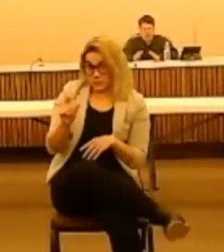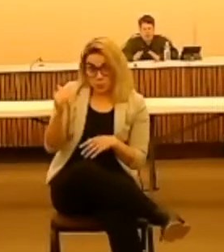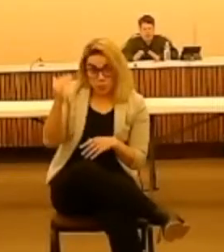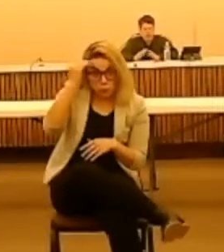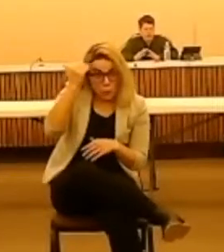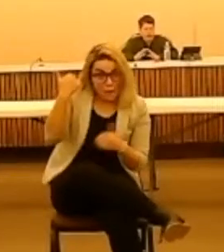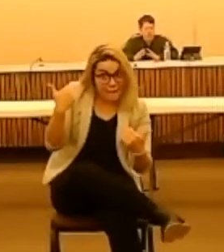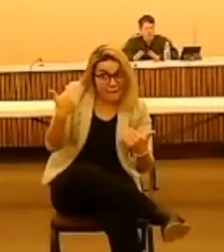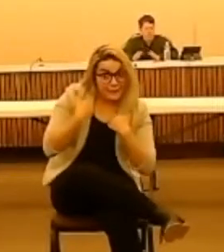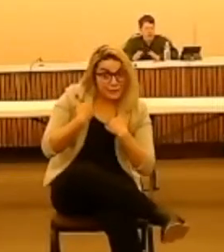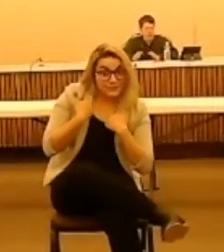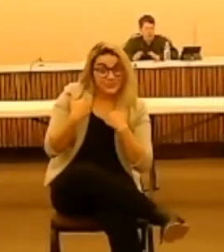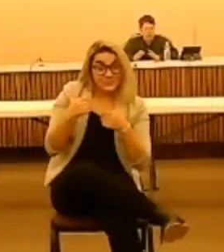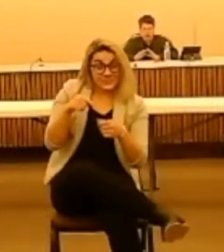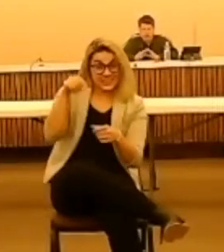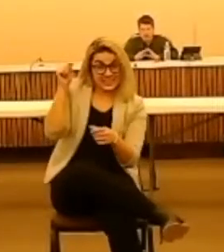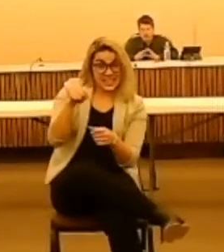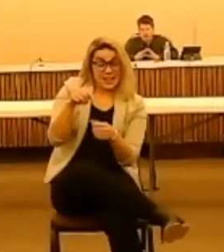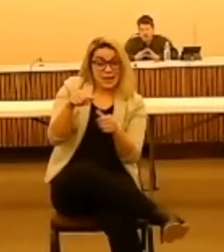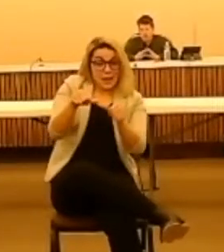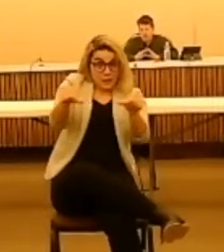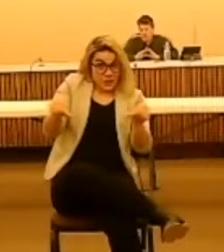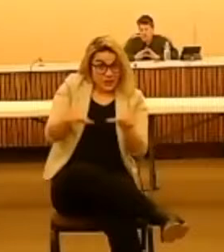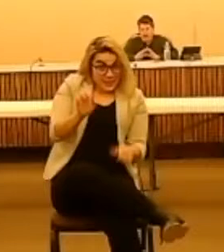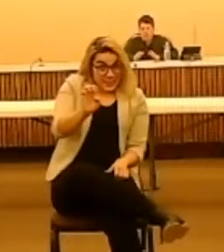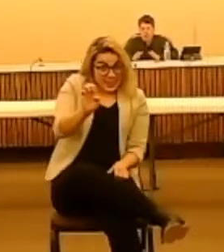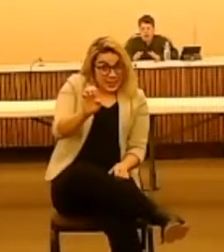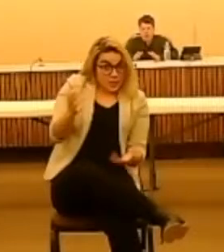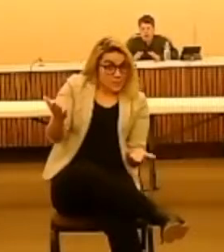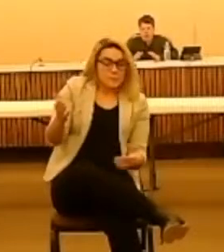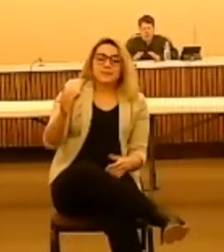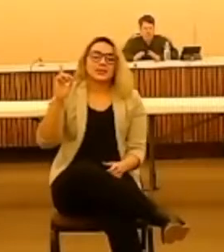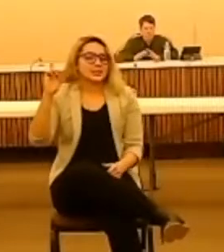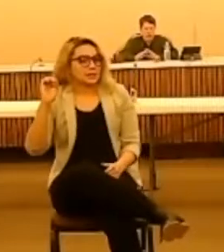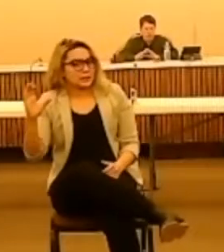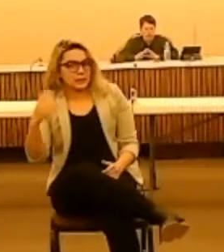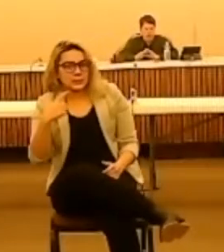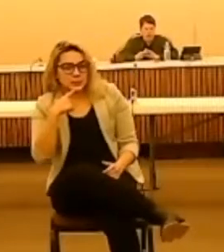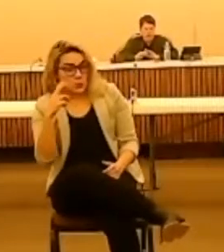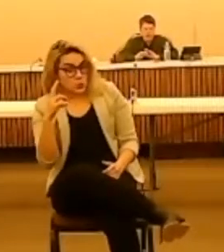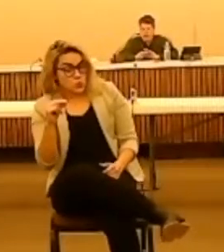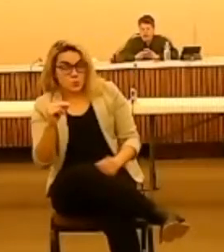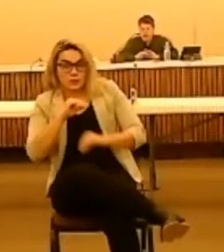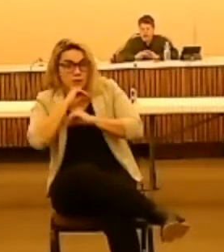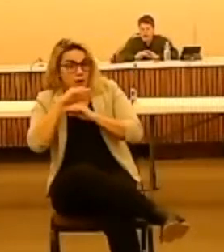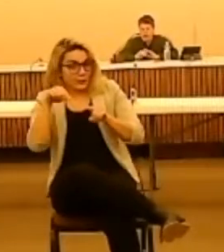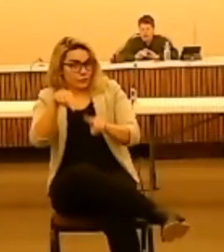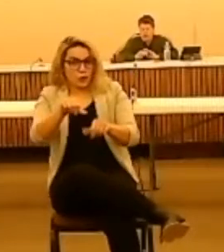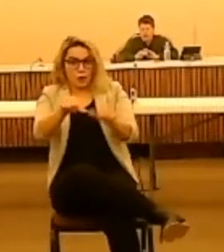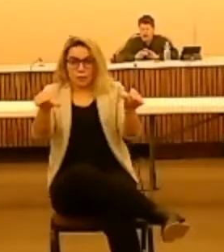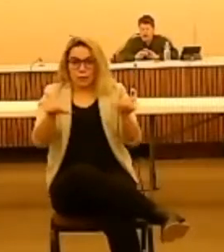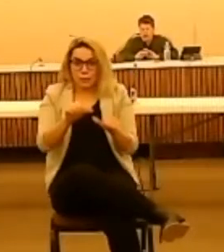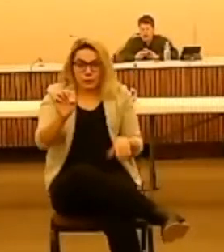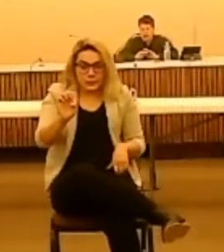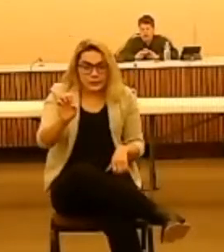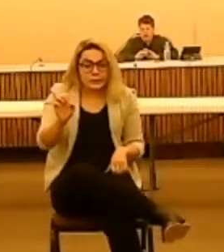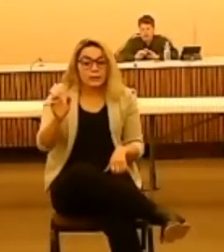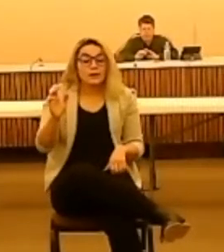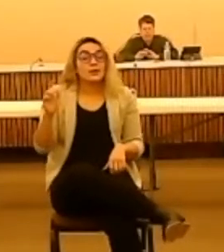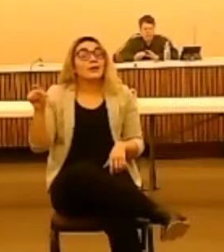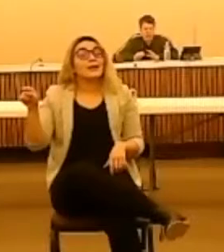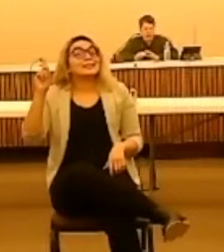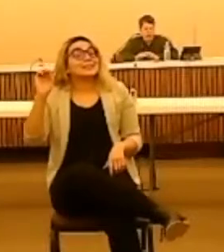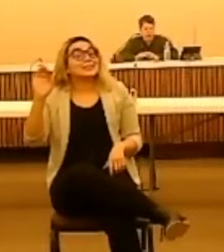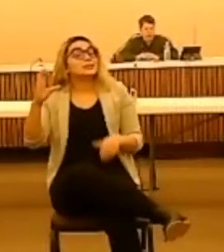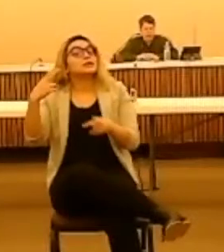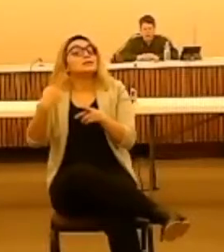seen one in Parsley. DEC is not aware of one within Parsley. The one that is in the